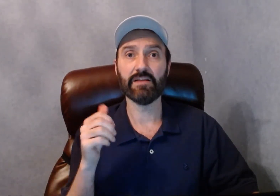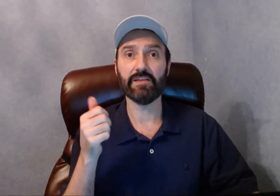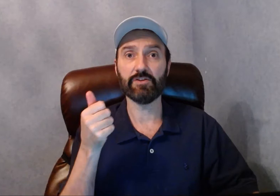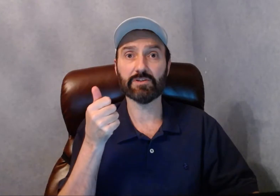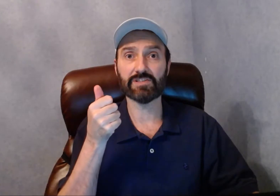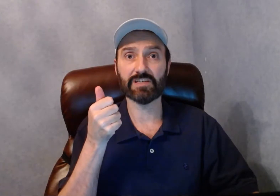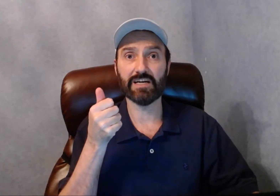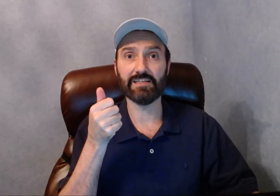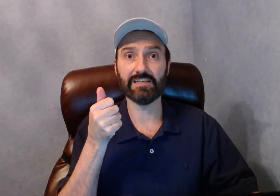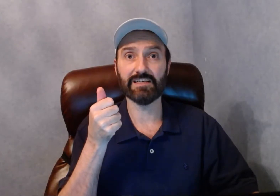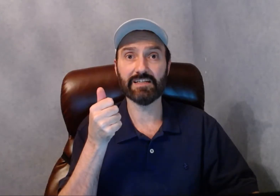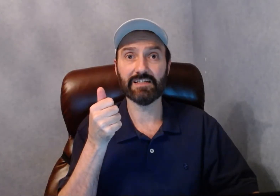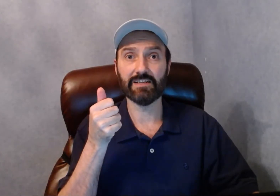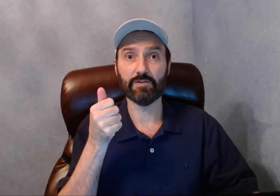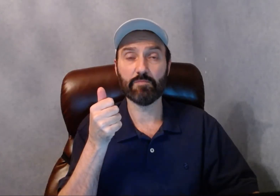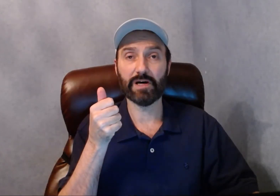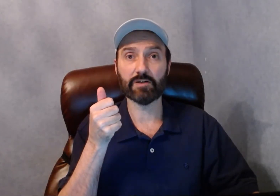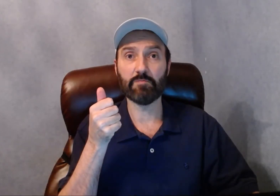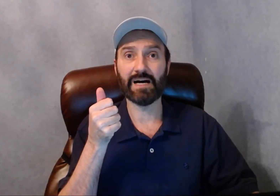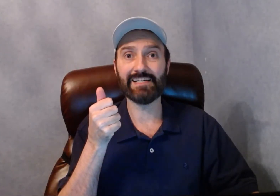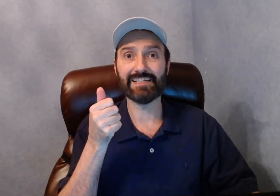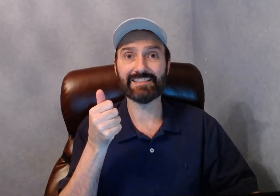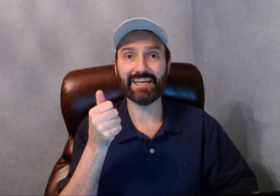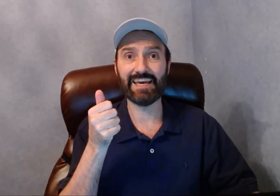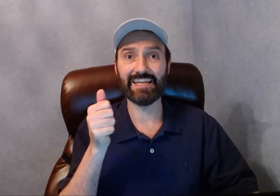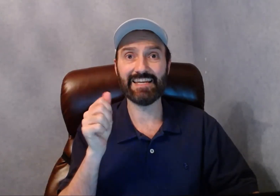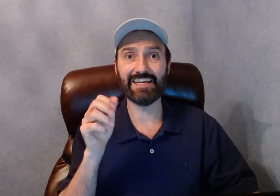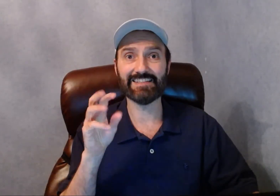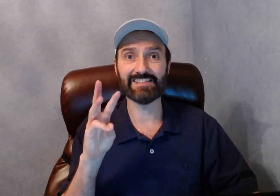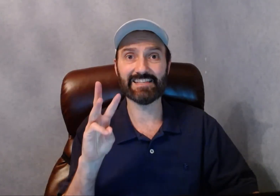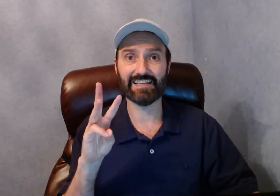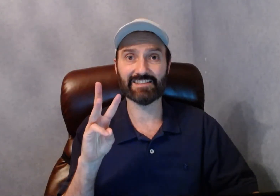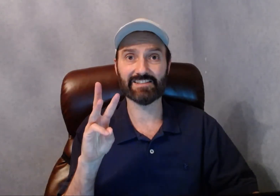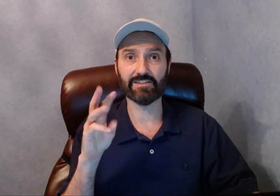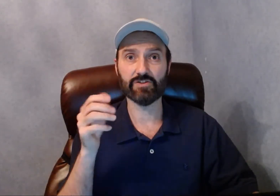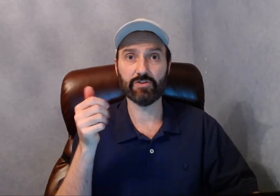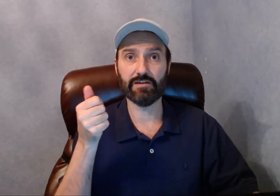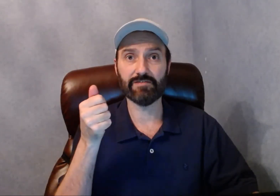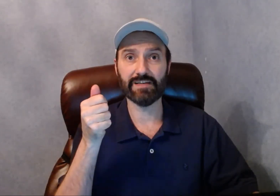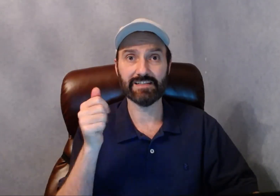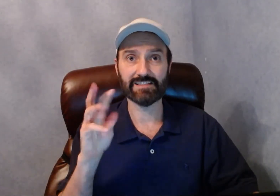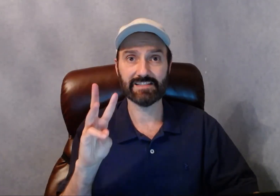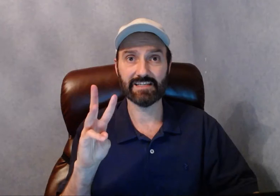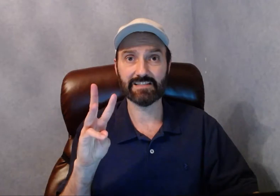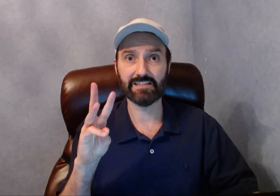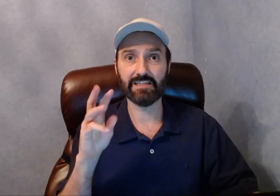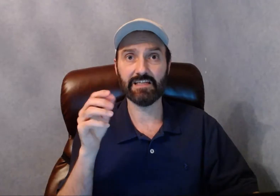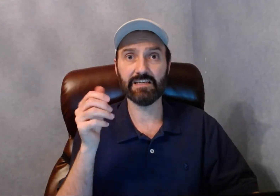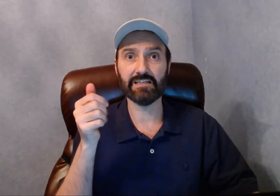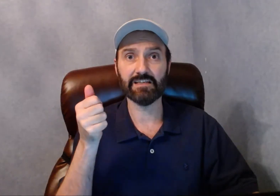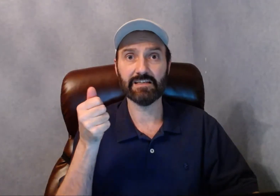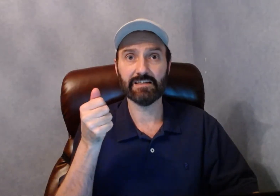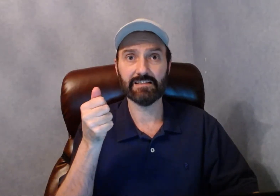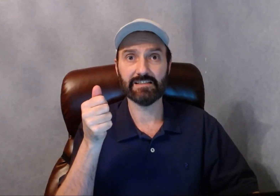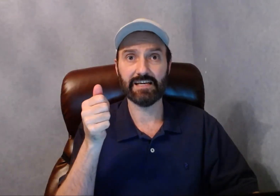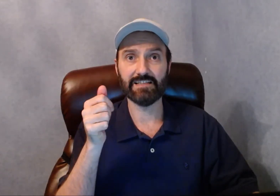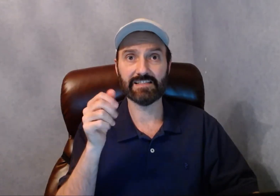you can sign by combining 10 and 6. So you have 16, 10 and 7